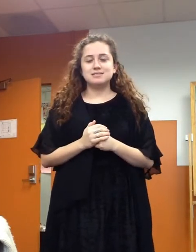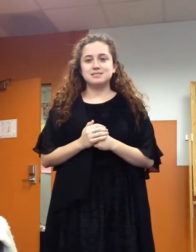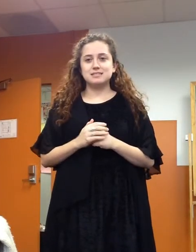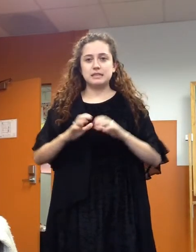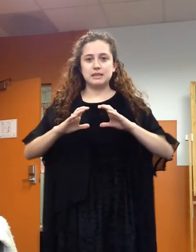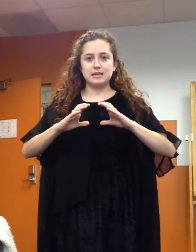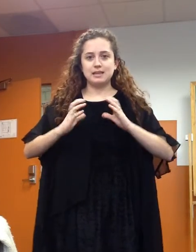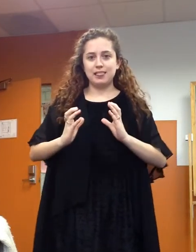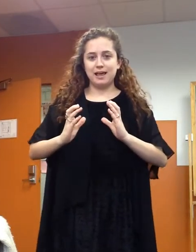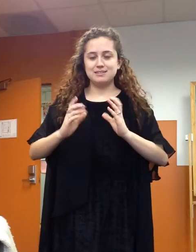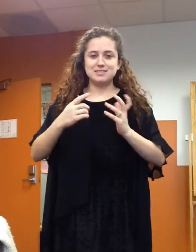elite universities.